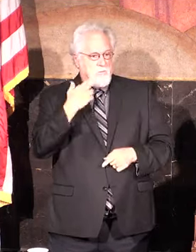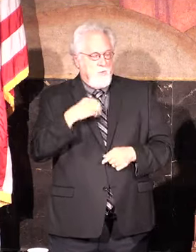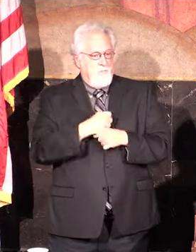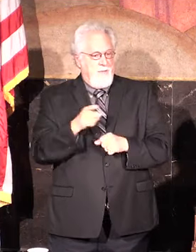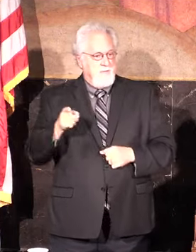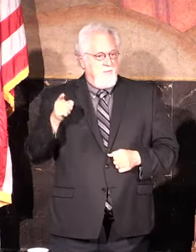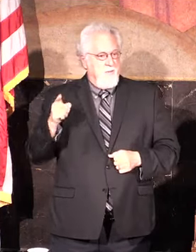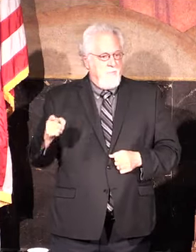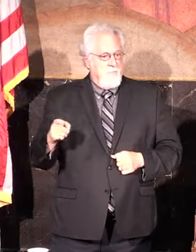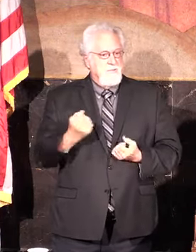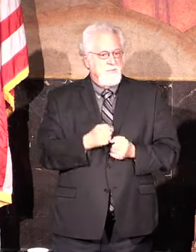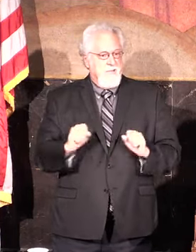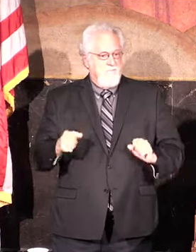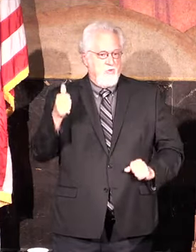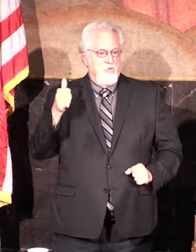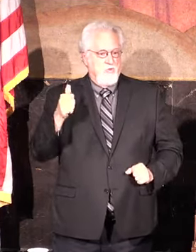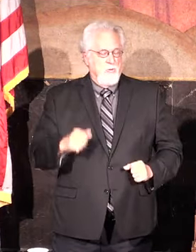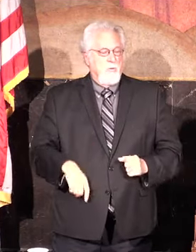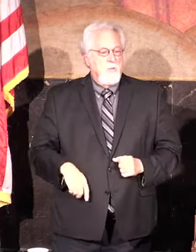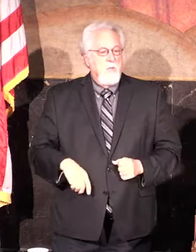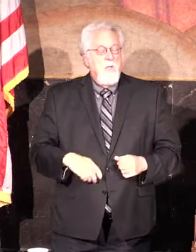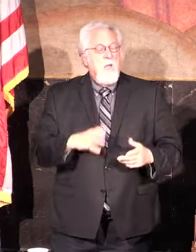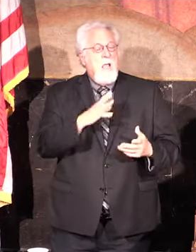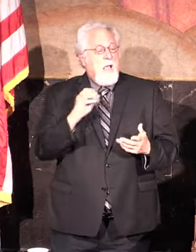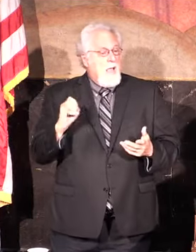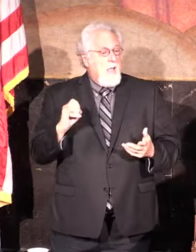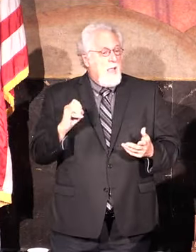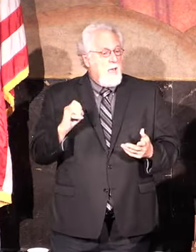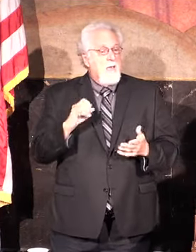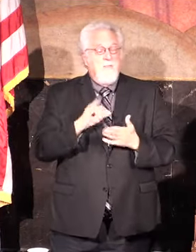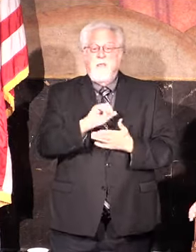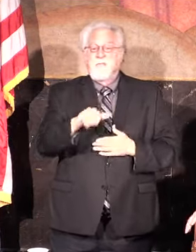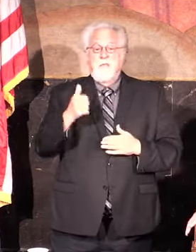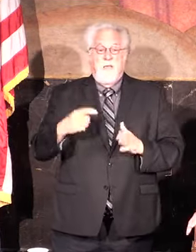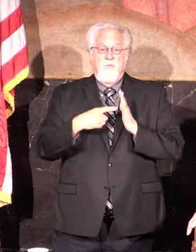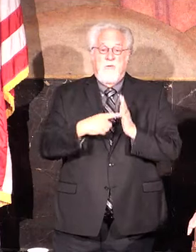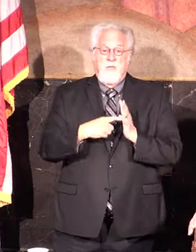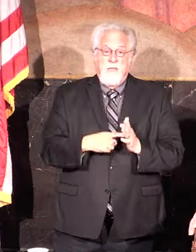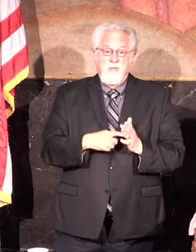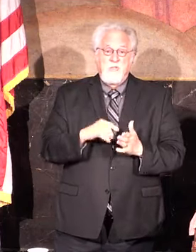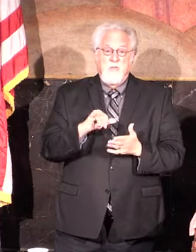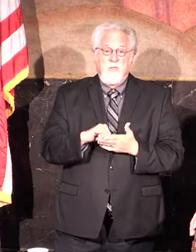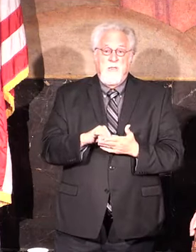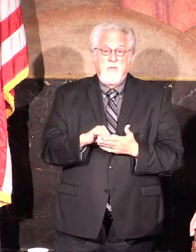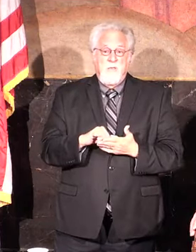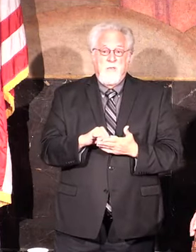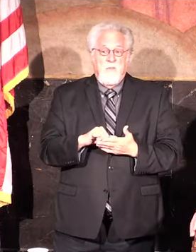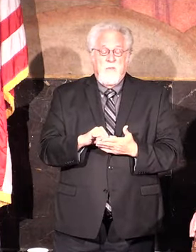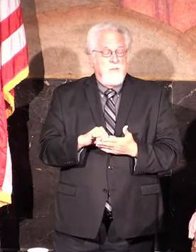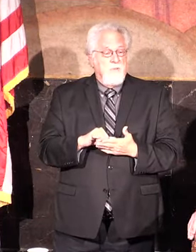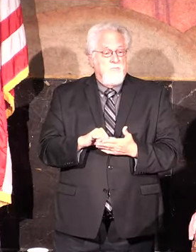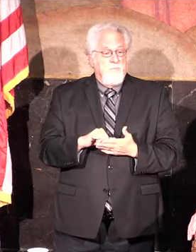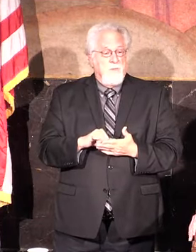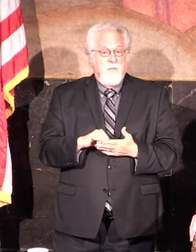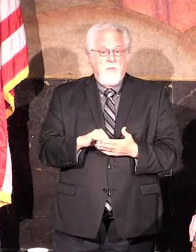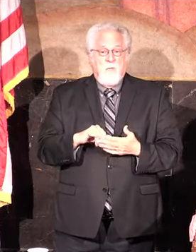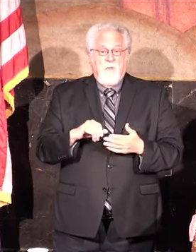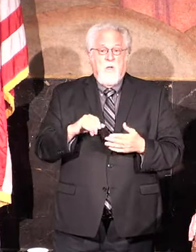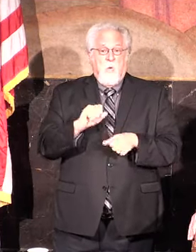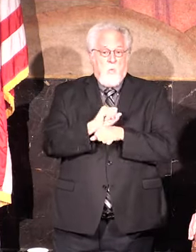them safer. And by the way, that's another indication of the efforts that